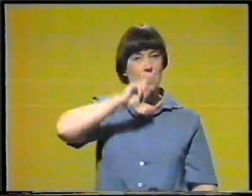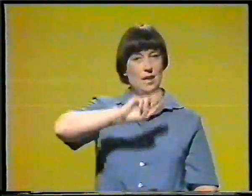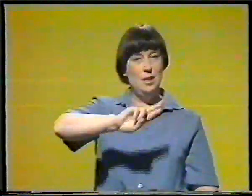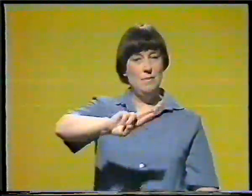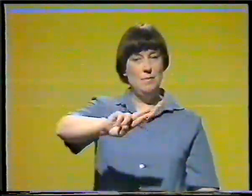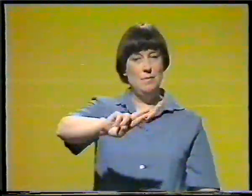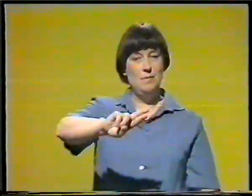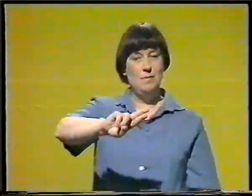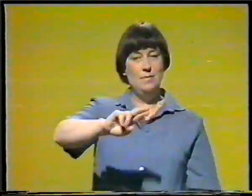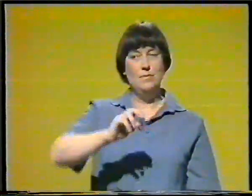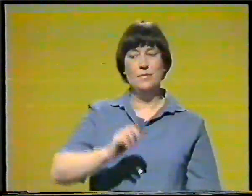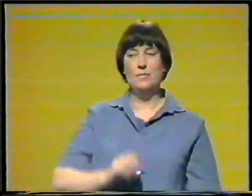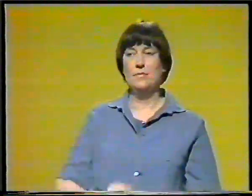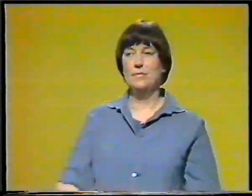name,